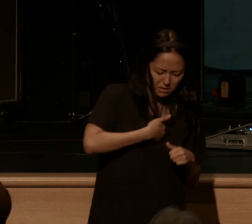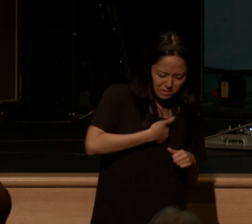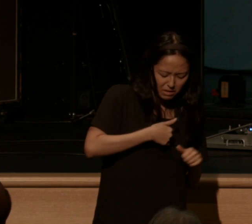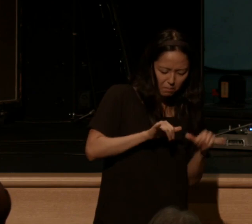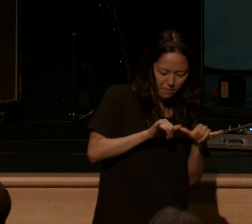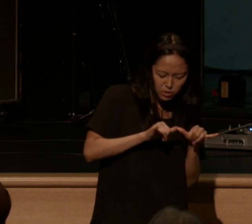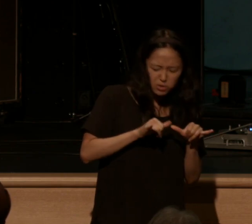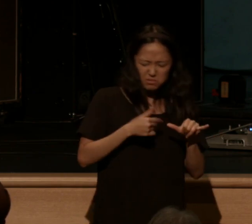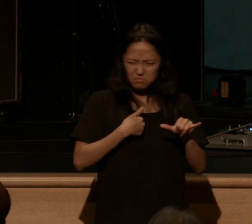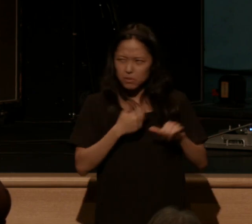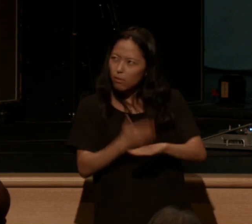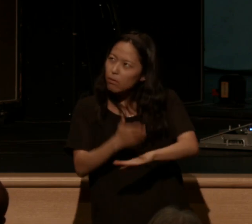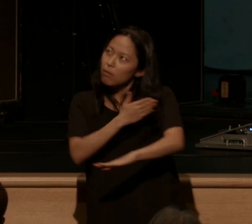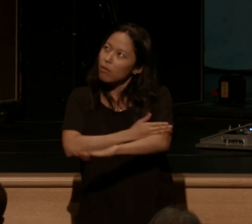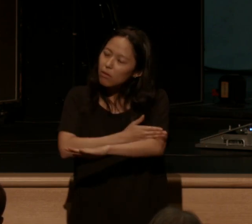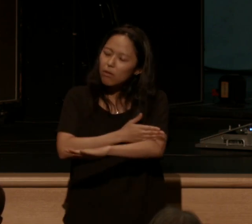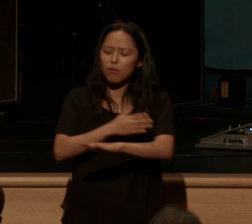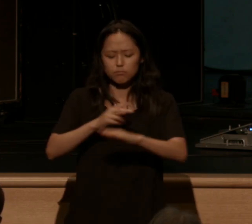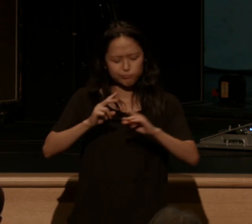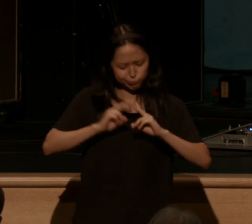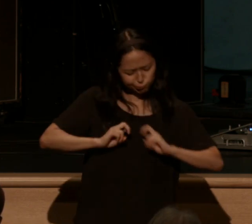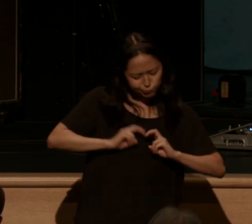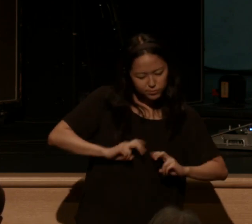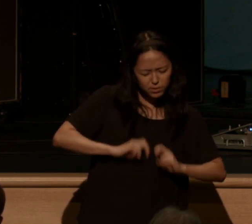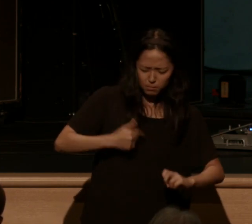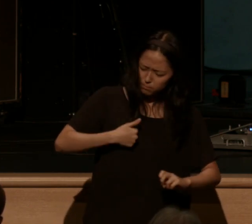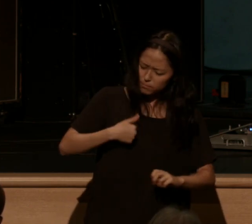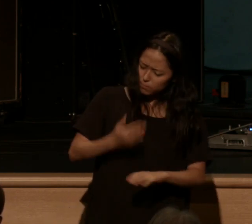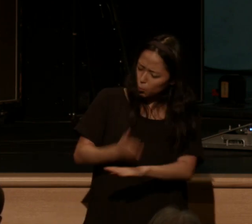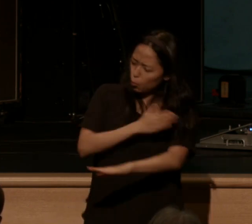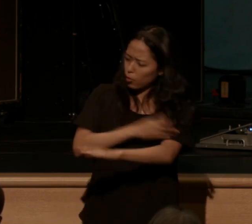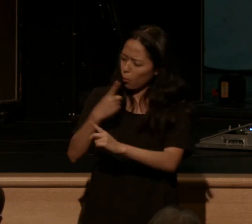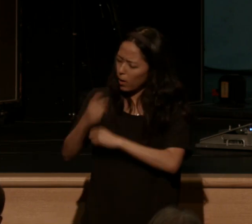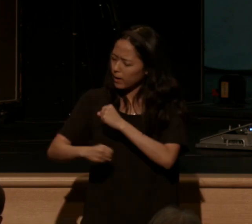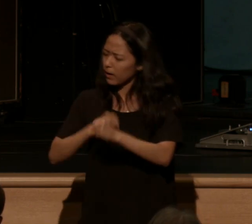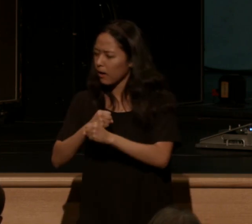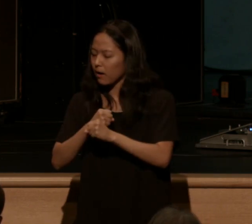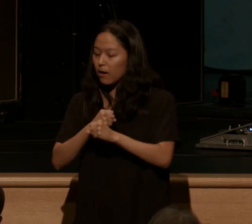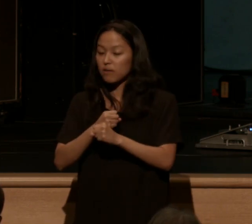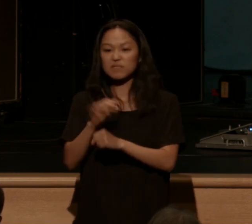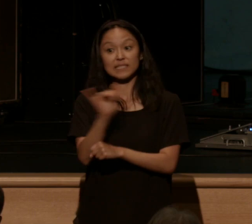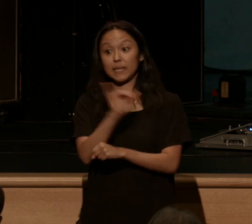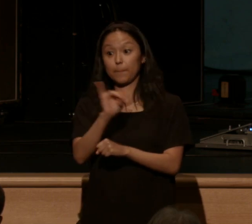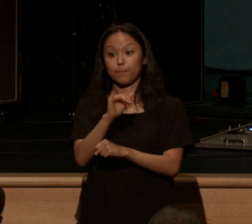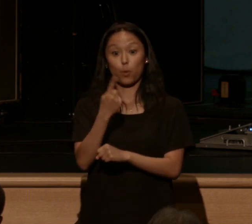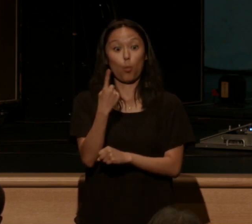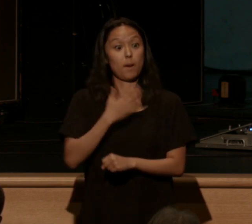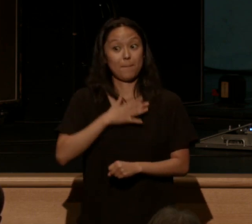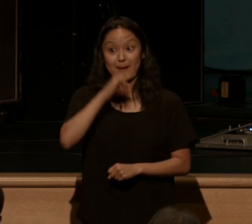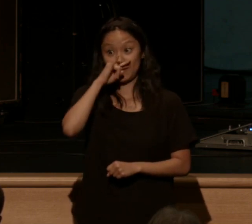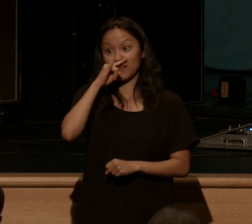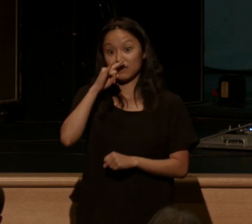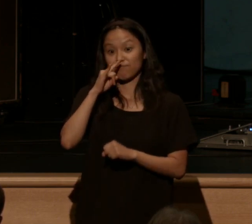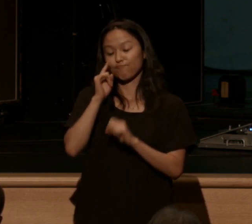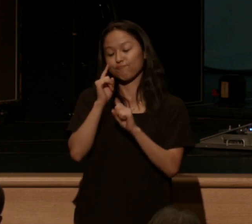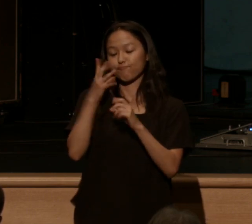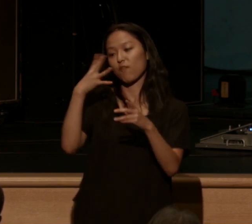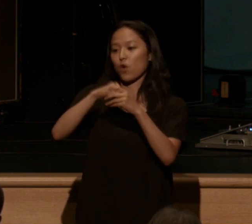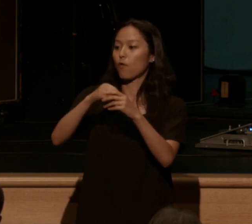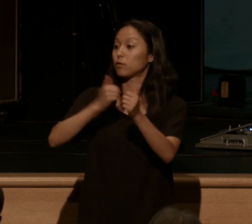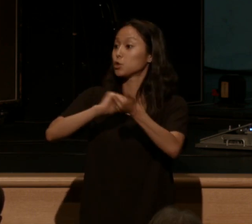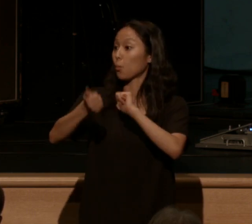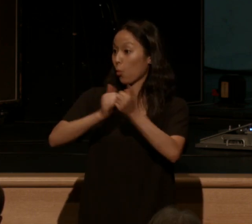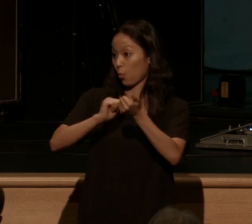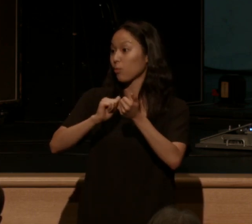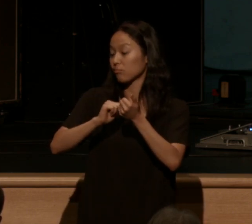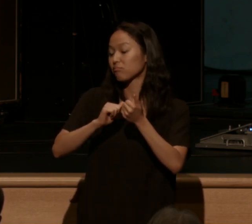grown? Have I gained strength? Have I improved from 1 year over the other? One of our kids was in athletics just recently, and a